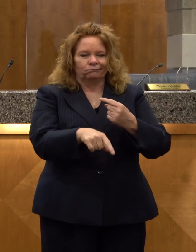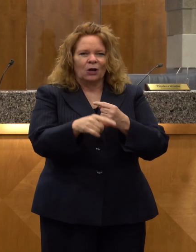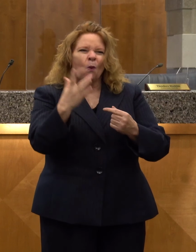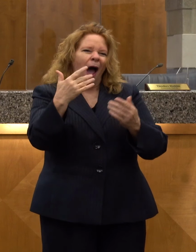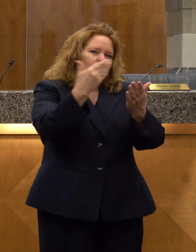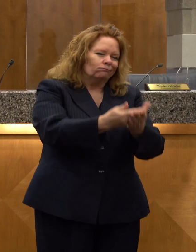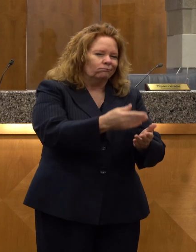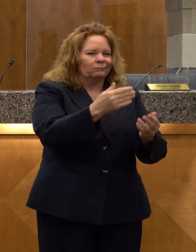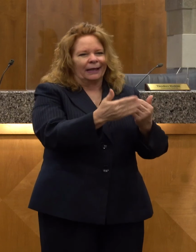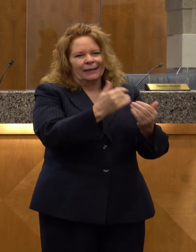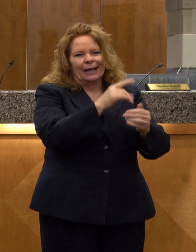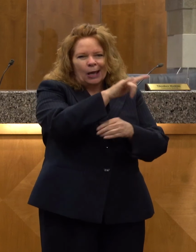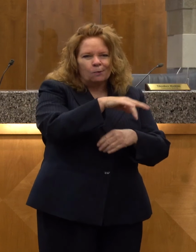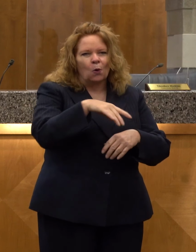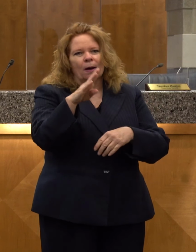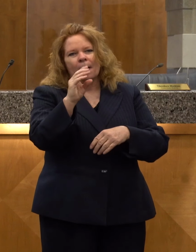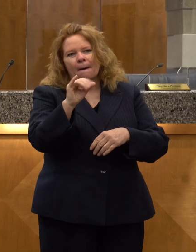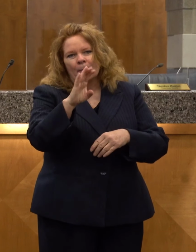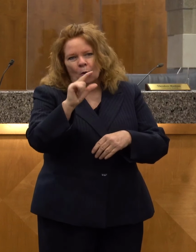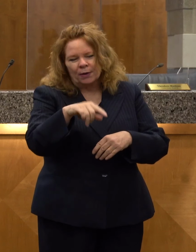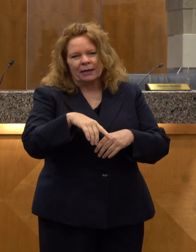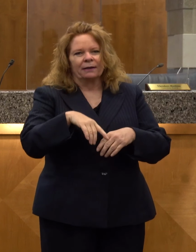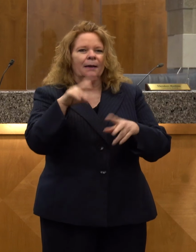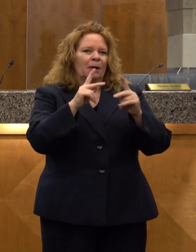to Boeing, and for commuters to jump on the interstate.